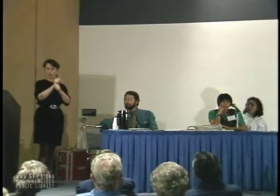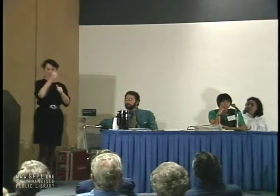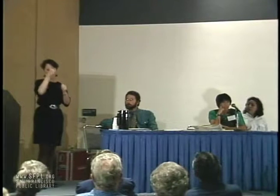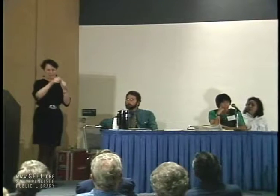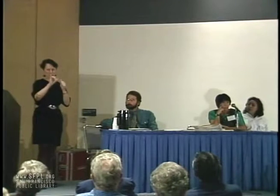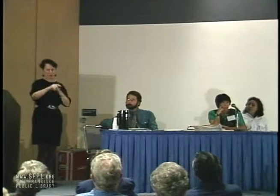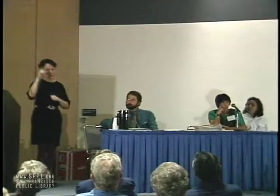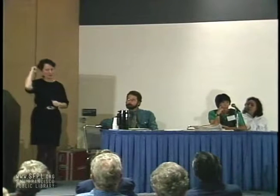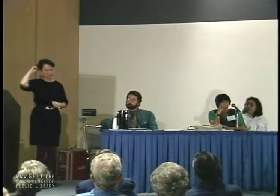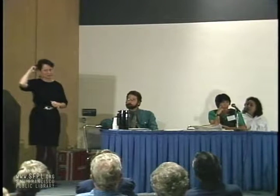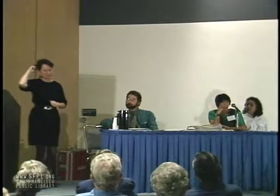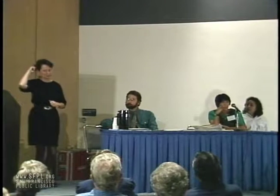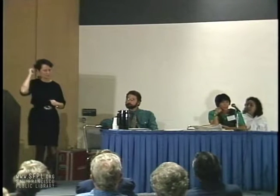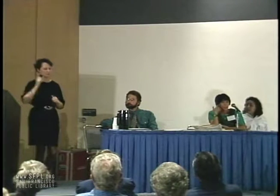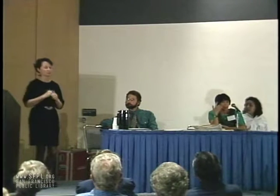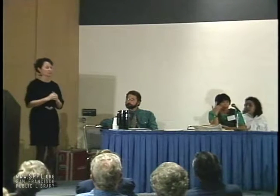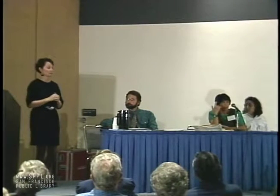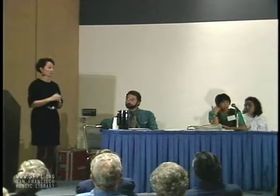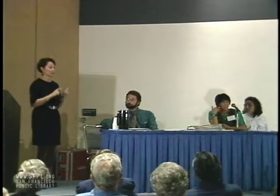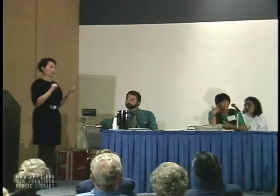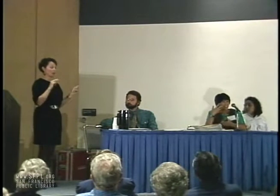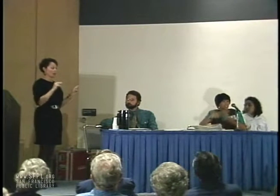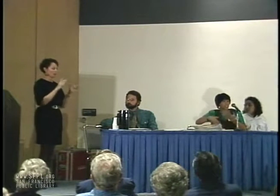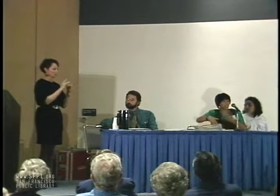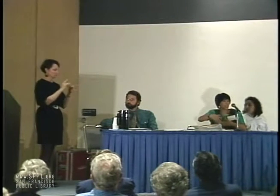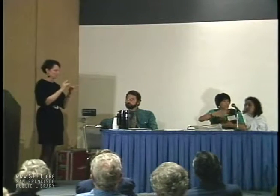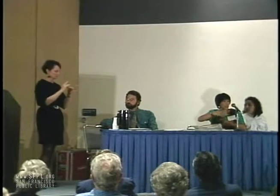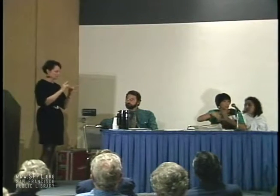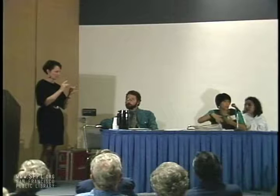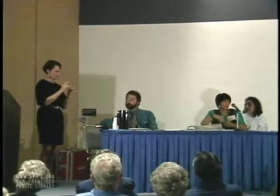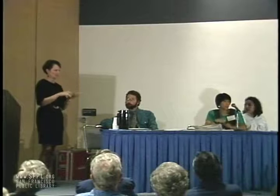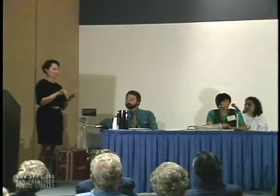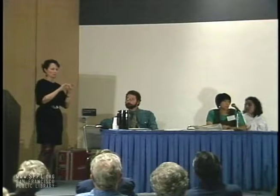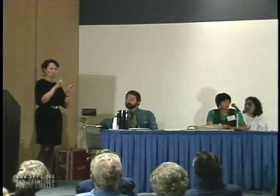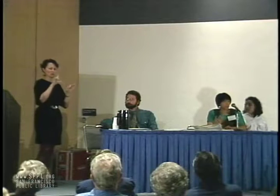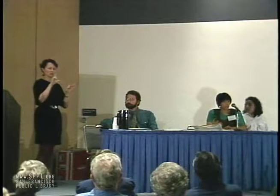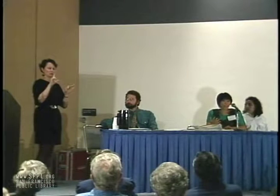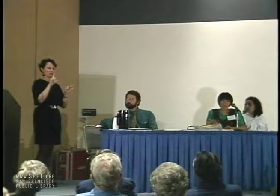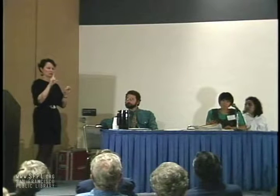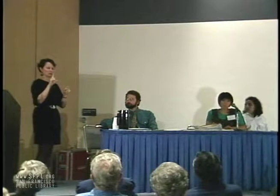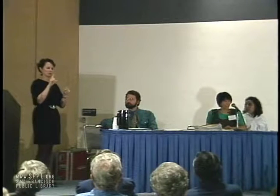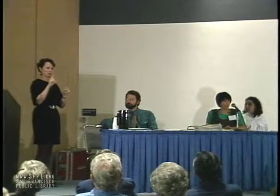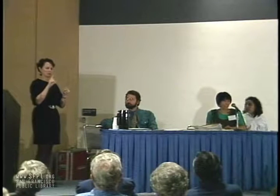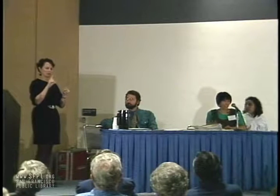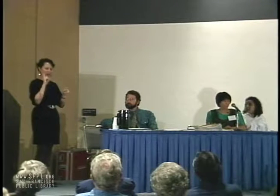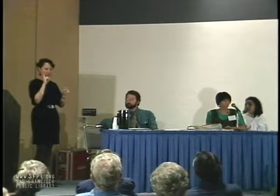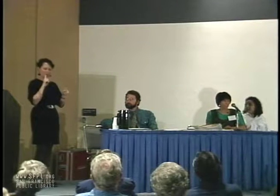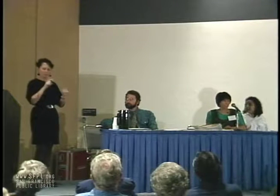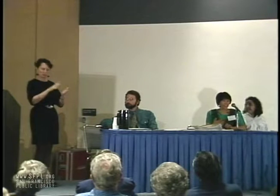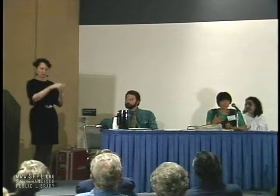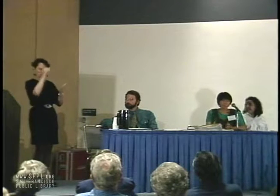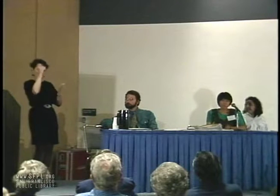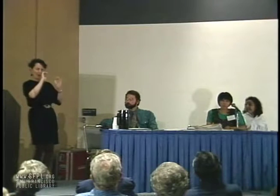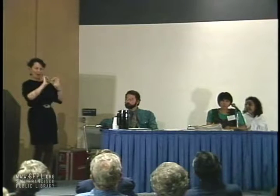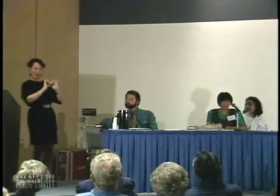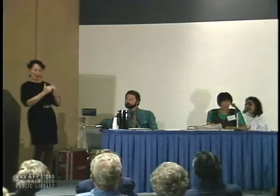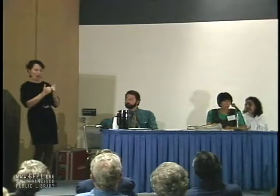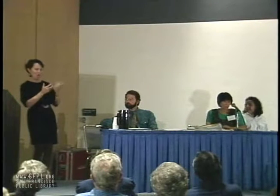Lon commented on how a deaf person must need to interact with other deaf people to learn how to be a deaf person and live in this hearing world of